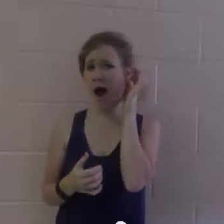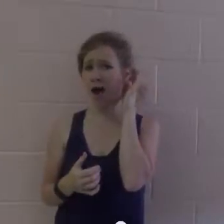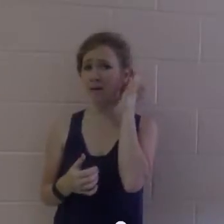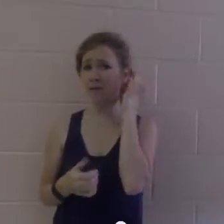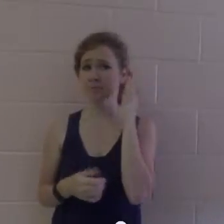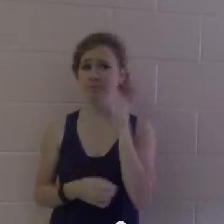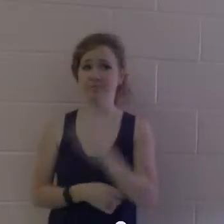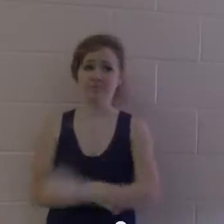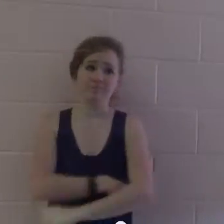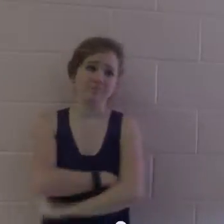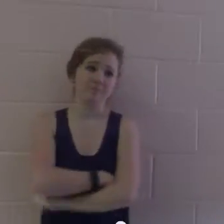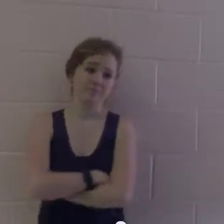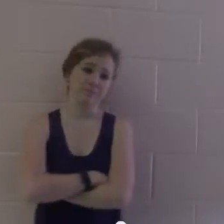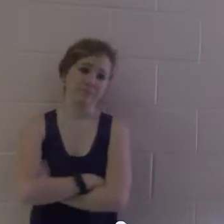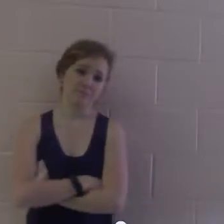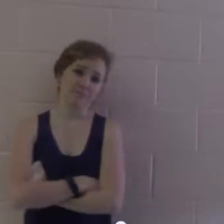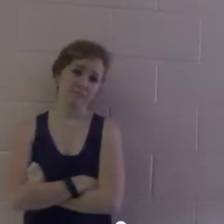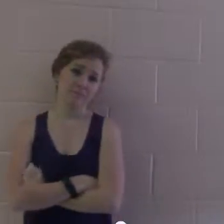and eat as much as they can.